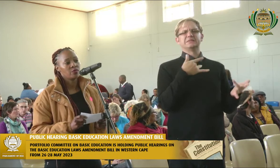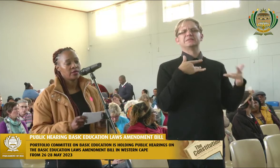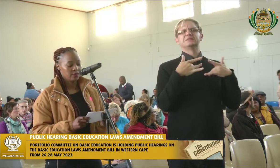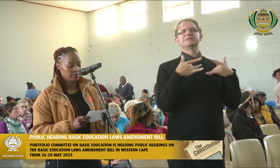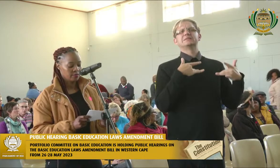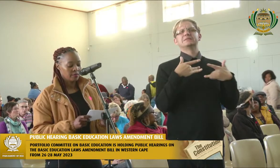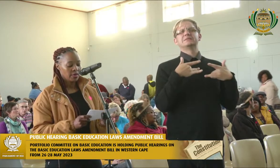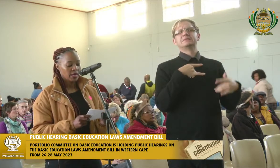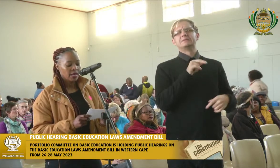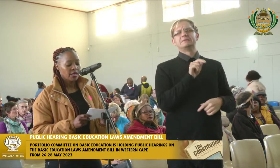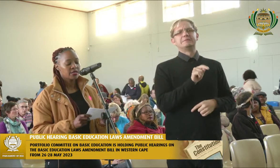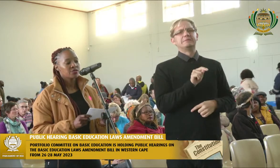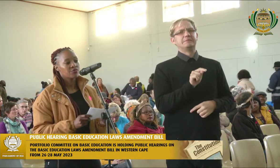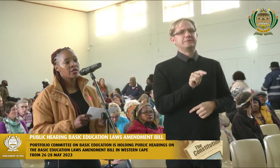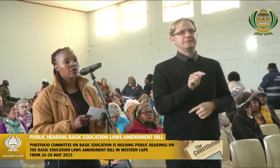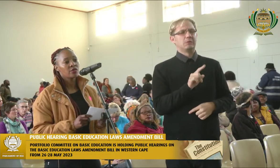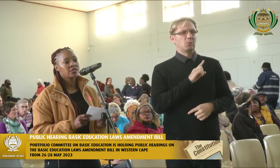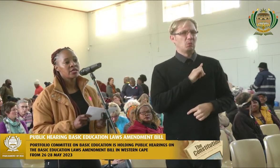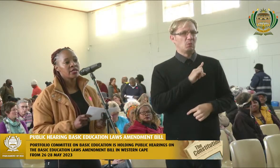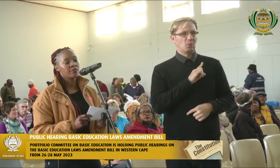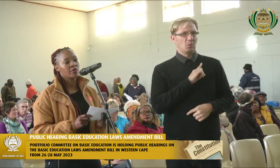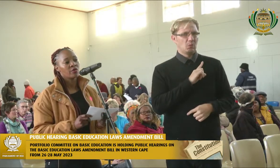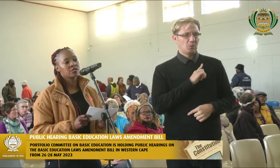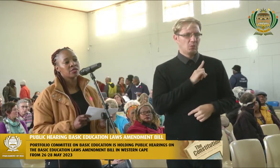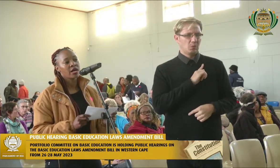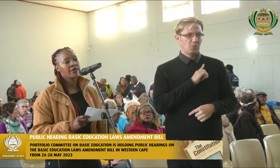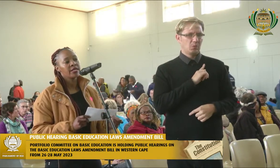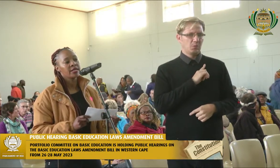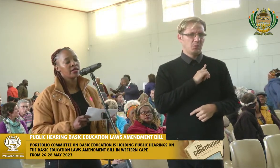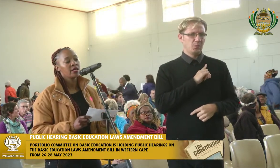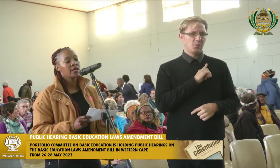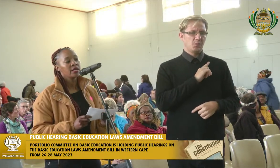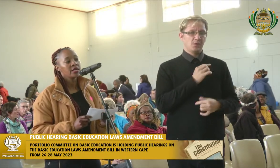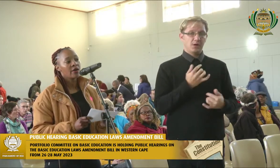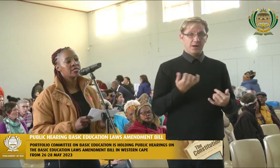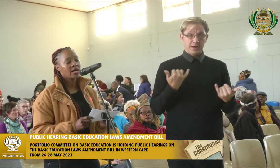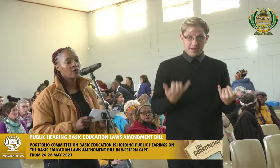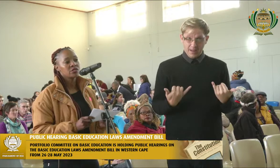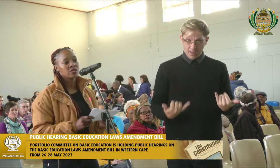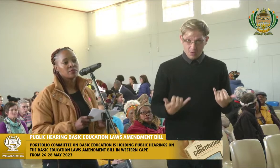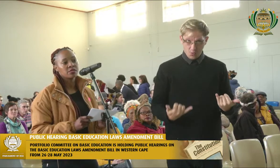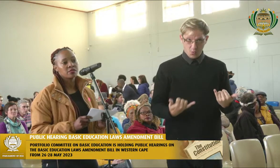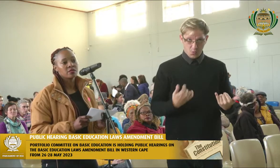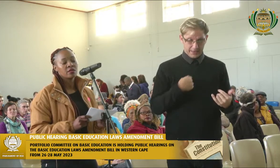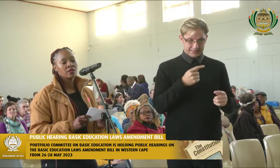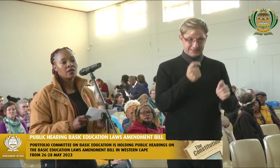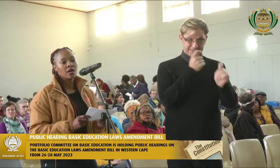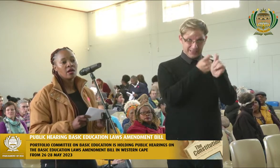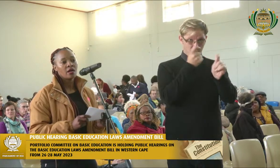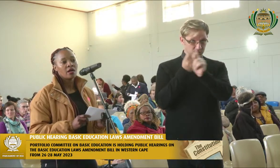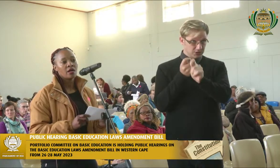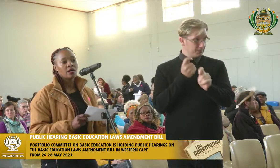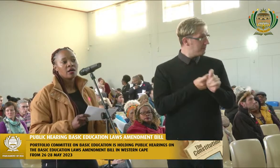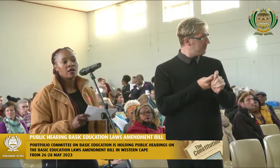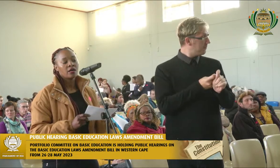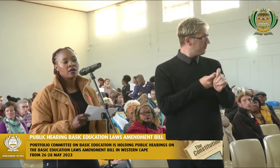about that one. It is really concerning because currently in our townships,